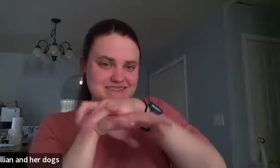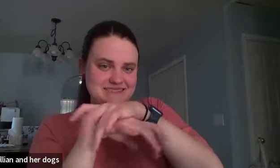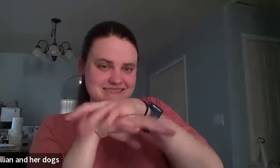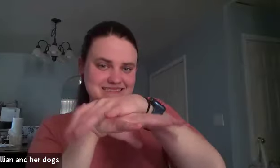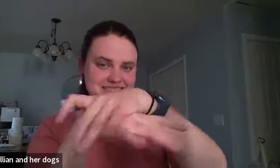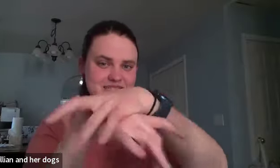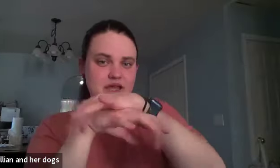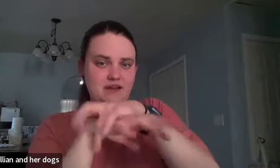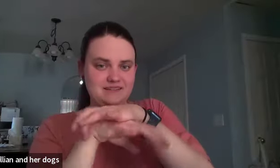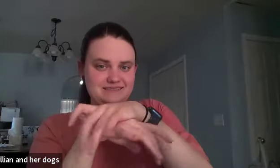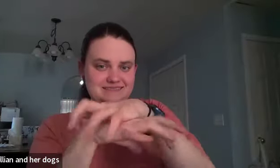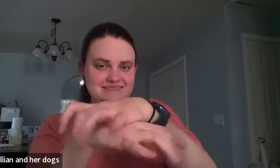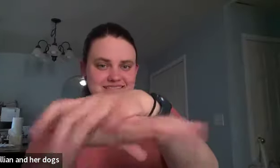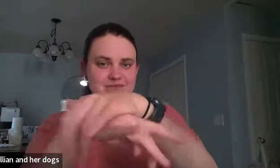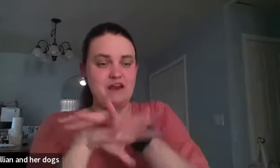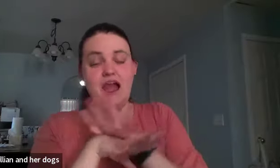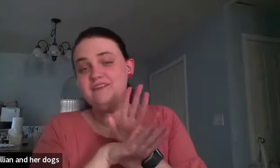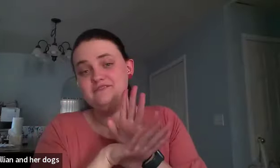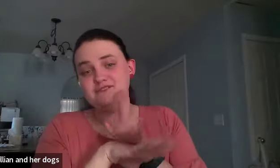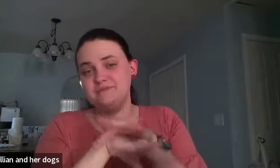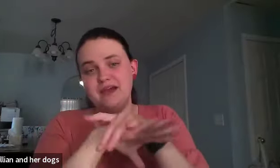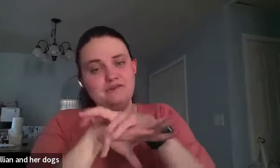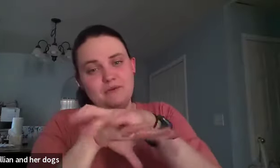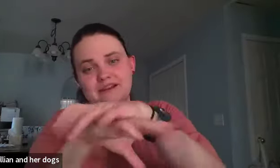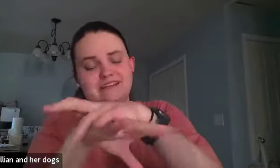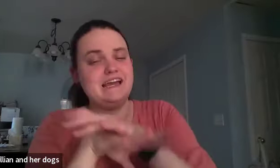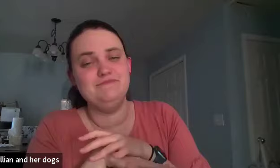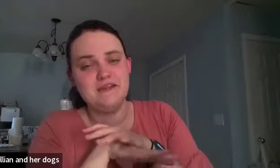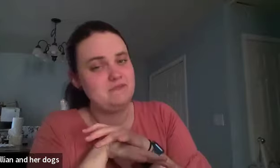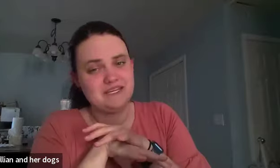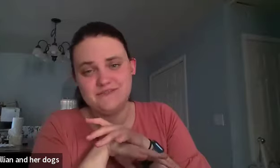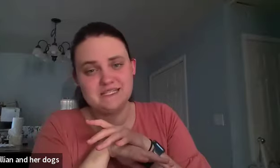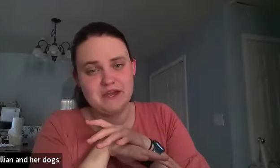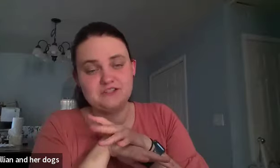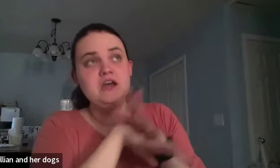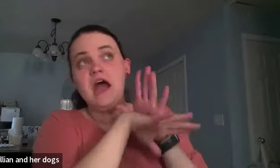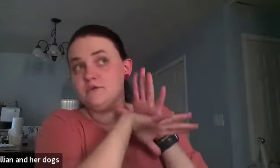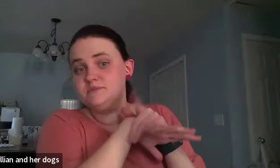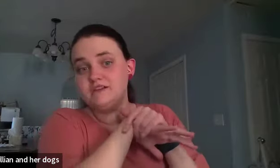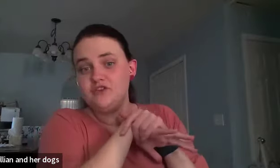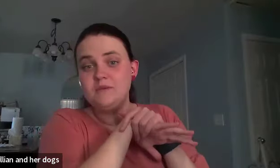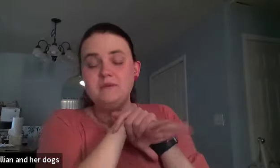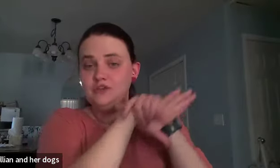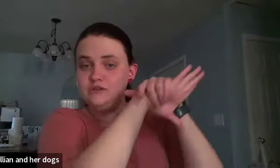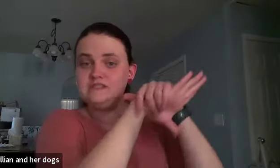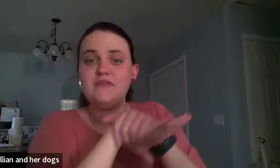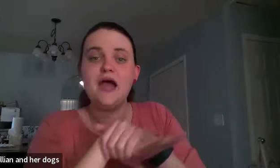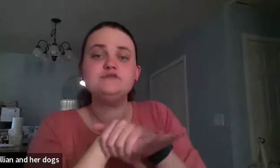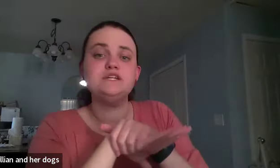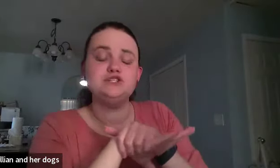Spider, spider, spider. I love this one. I don't know what it is. I'm not the biggest fan of spiders. I respect them and I'm like, you can stay in the house because